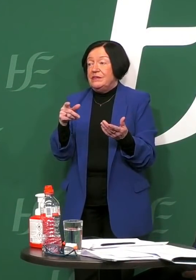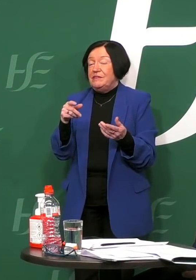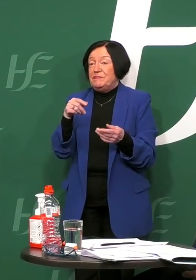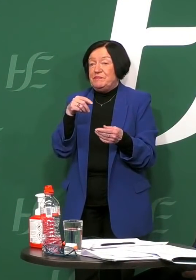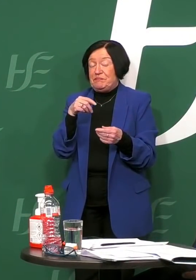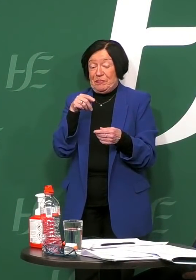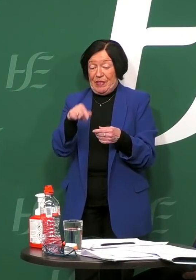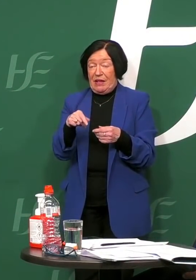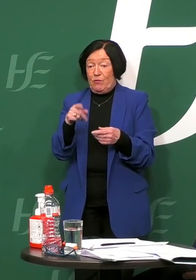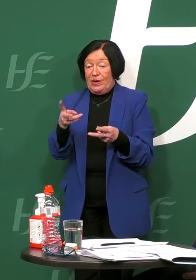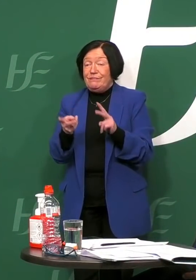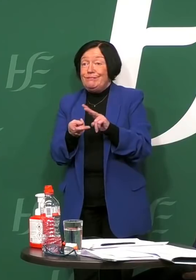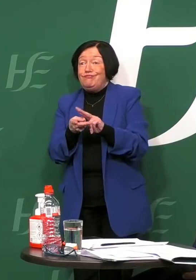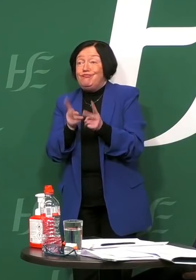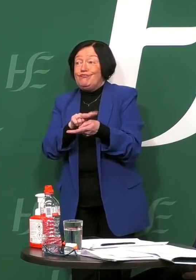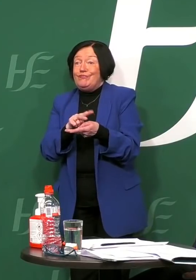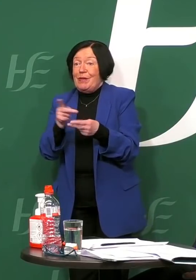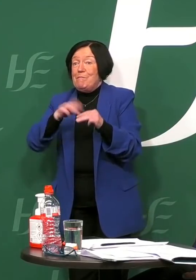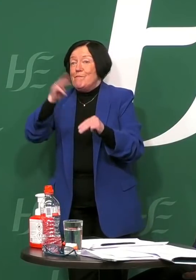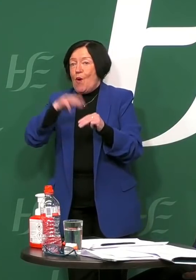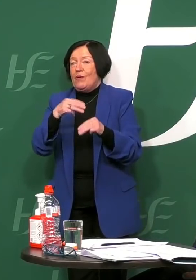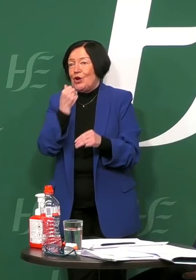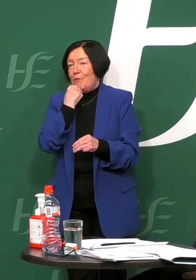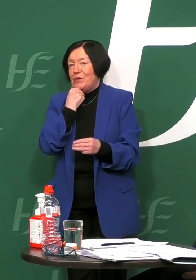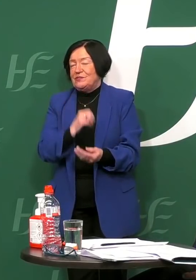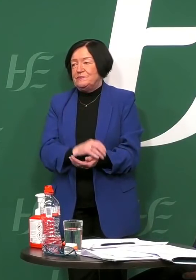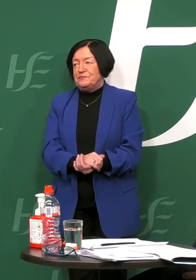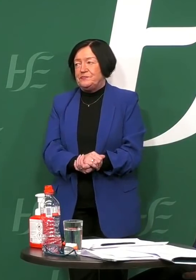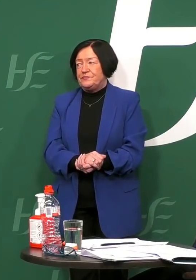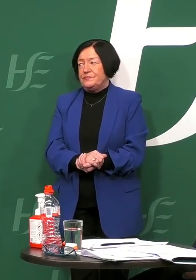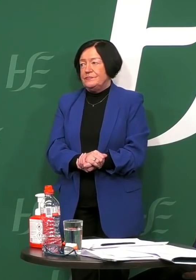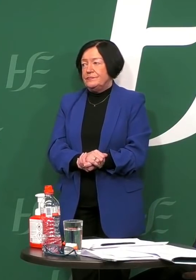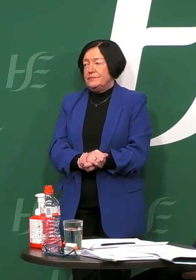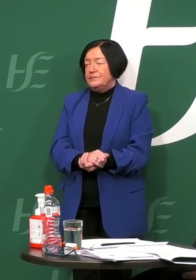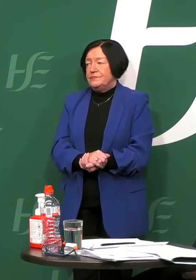will convert to Omicron cases.